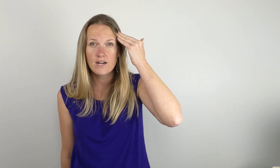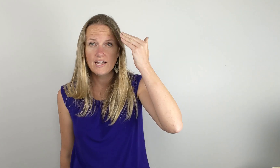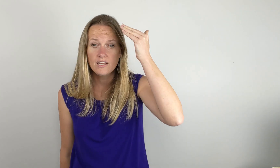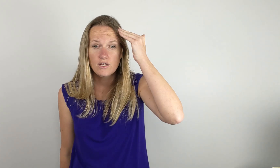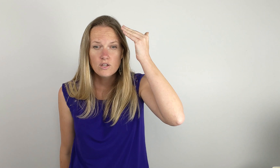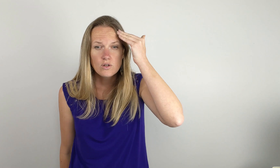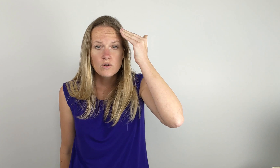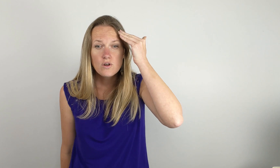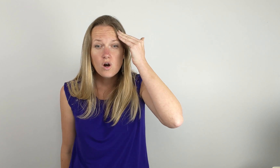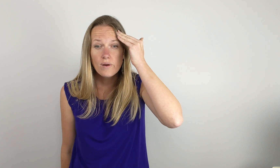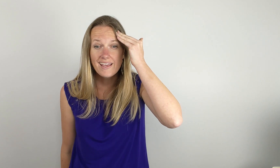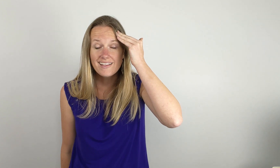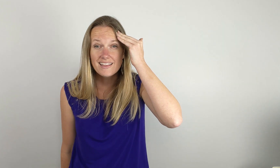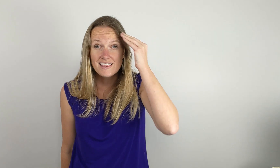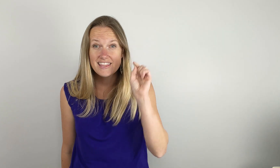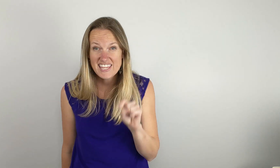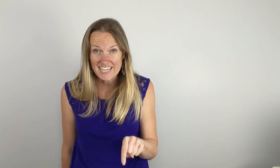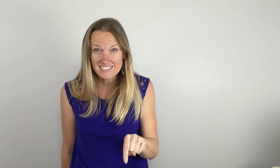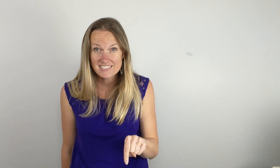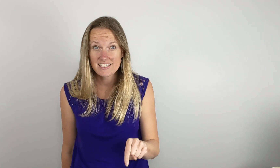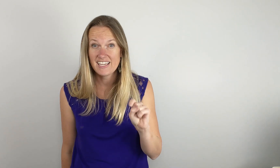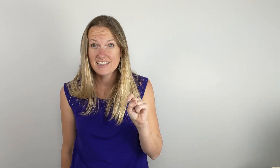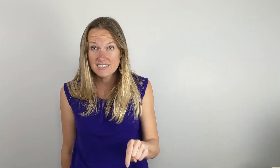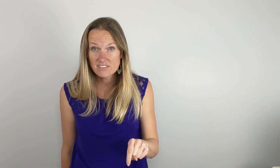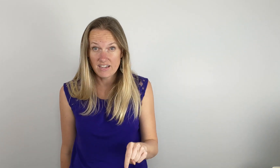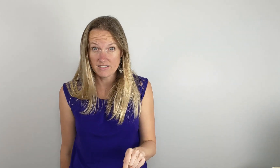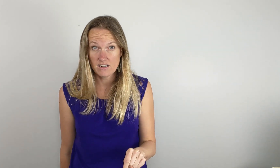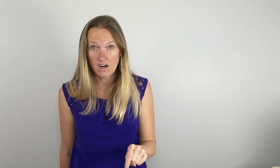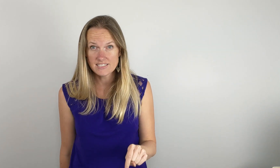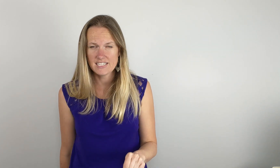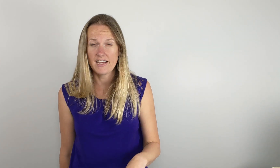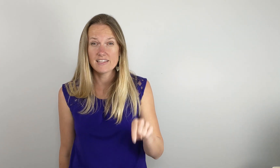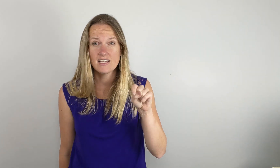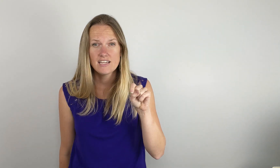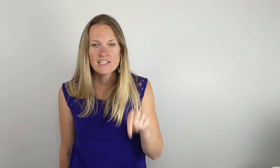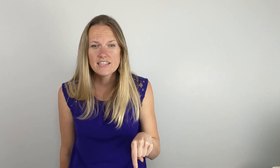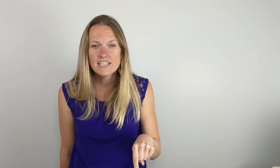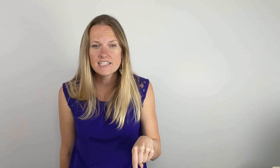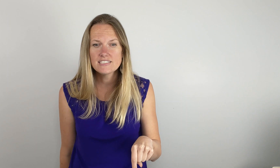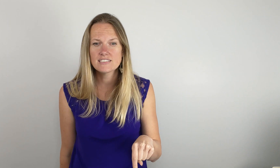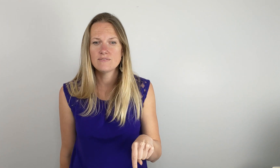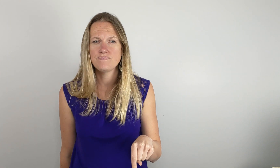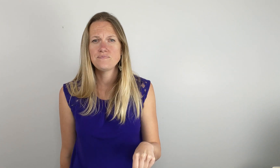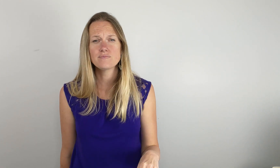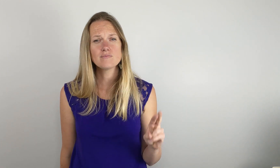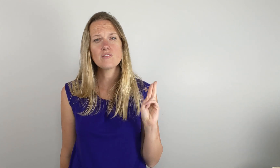forehead. Knowing this, okay? This event, God's death. This